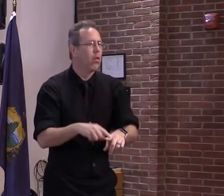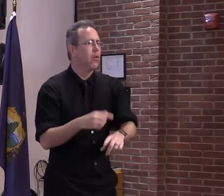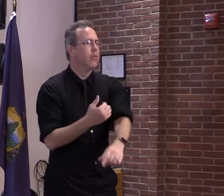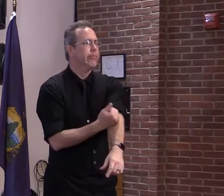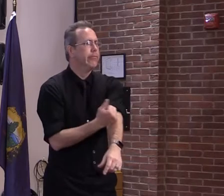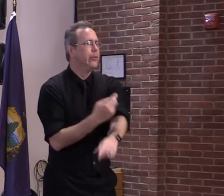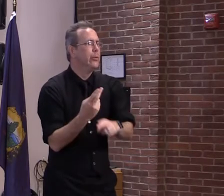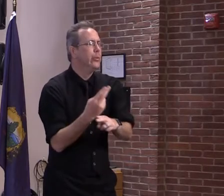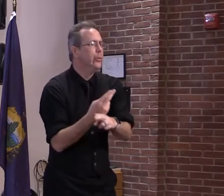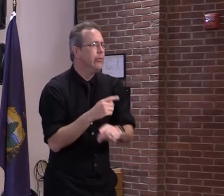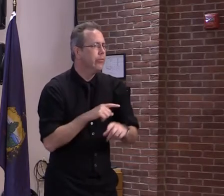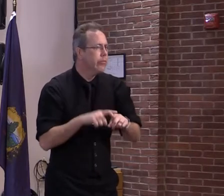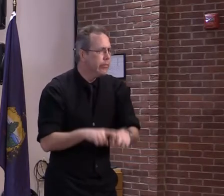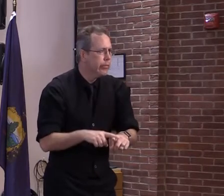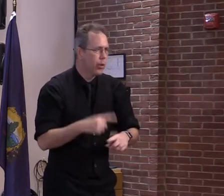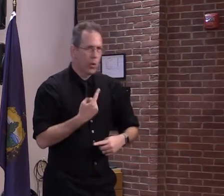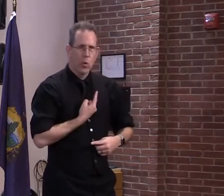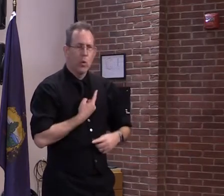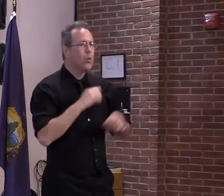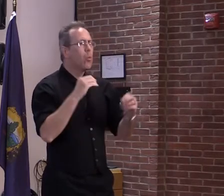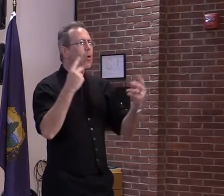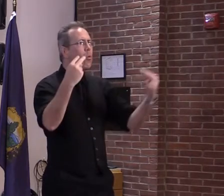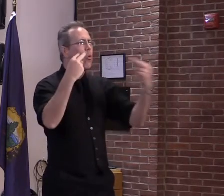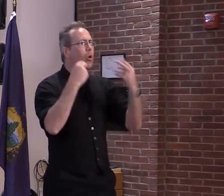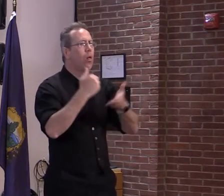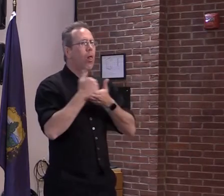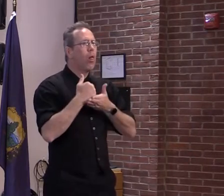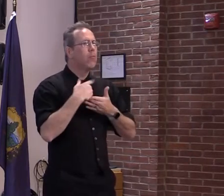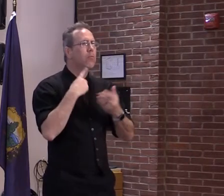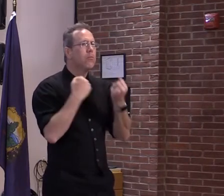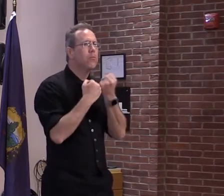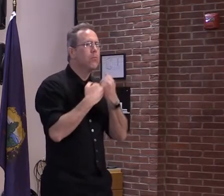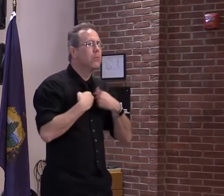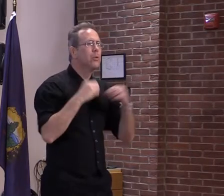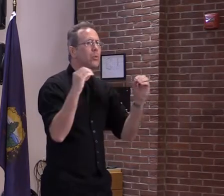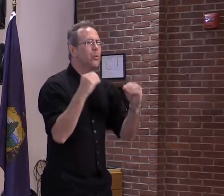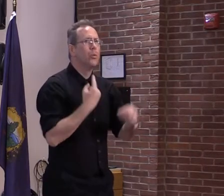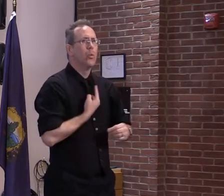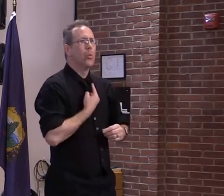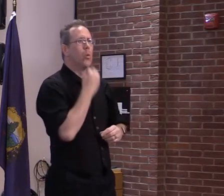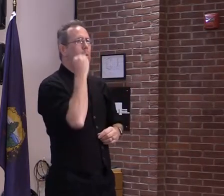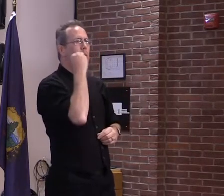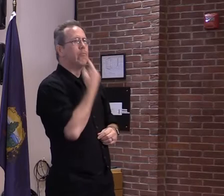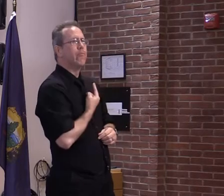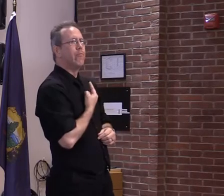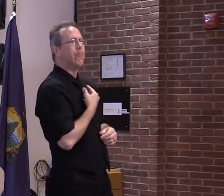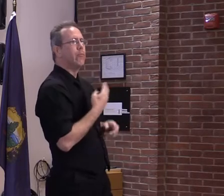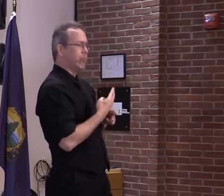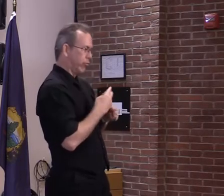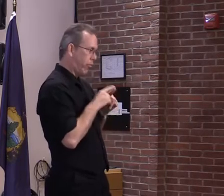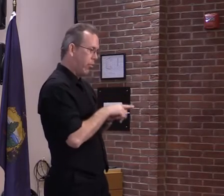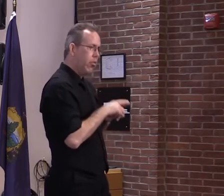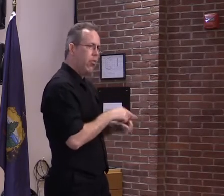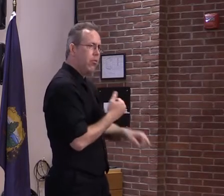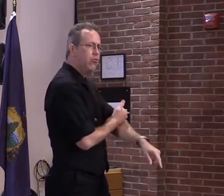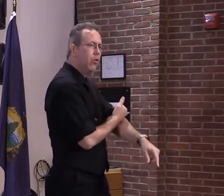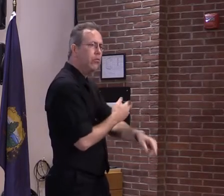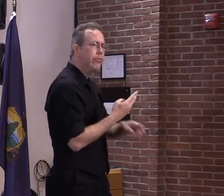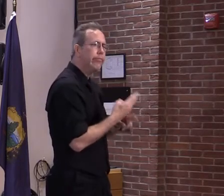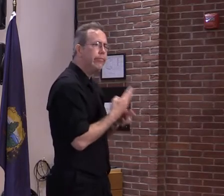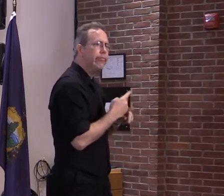overdose, who's there to observe you and rescue you? That was a very big part of the issue. You're